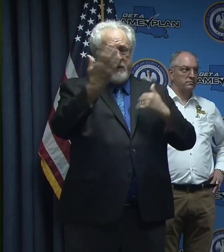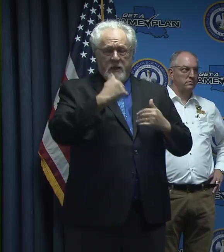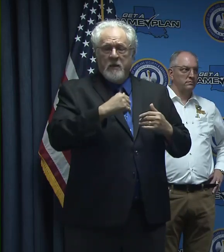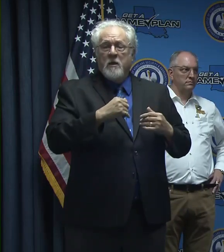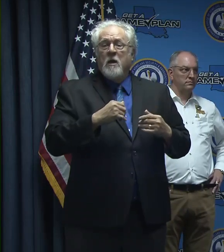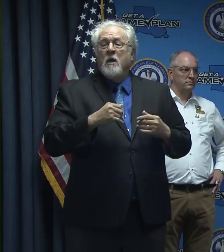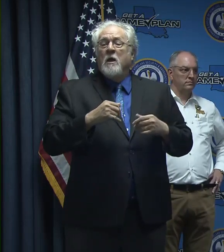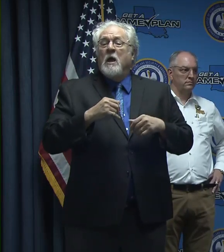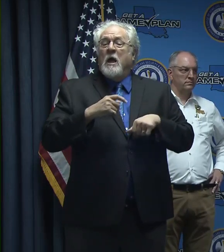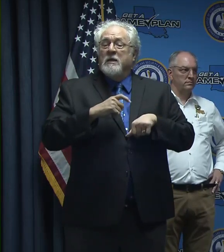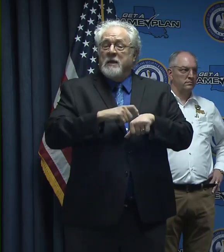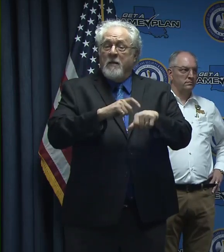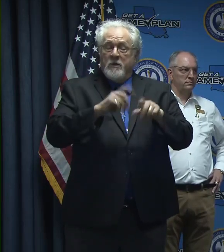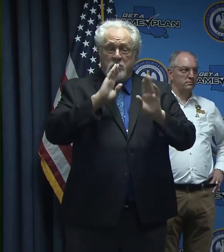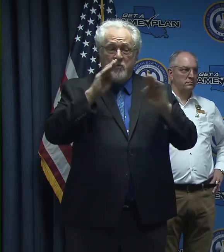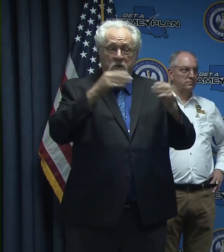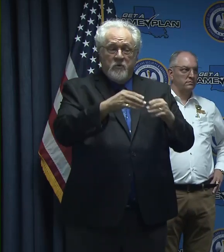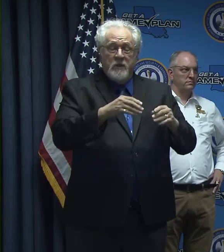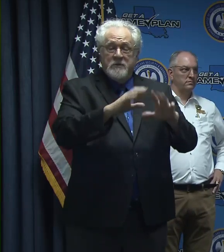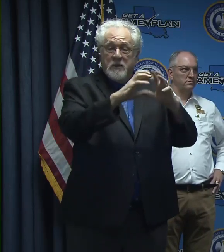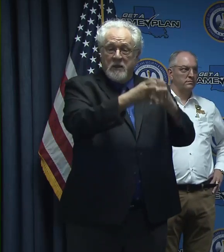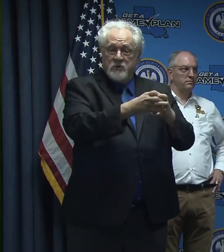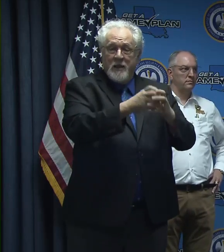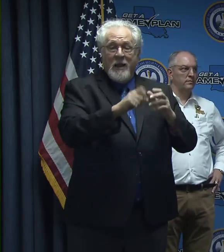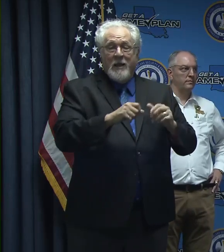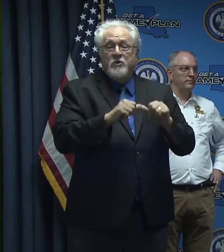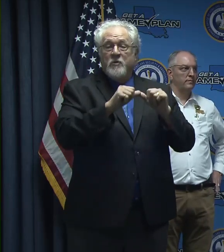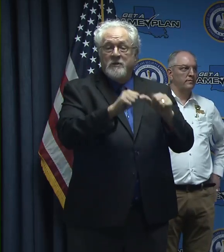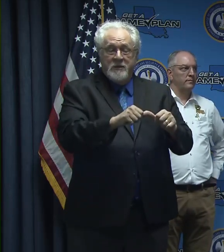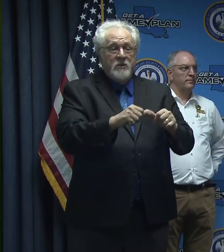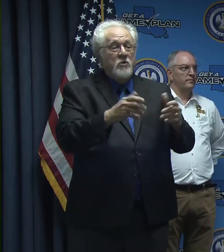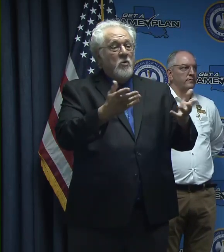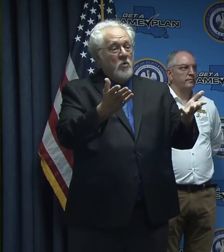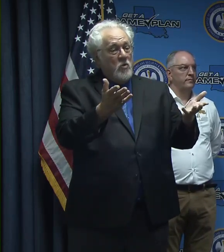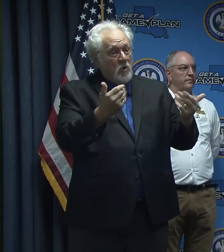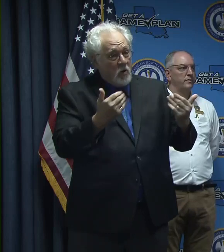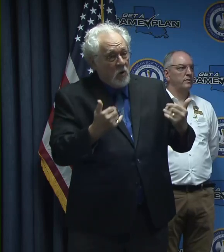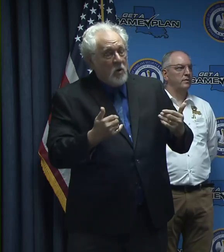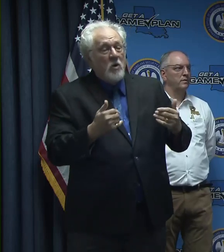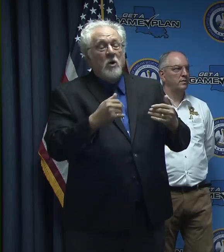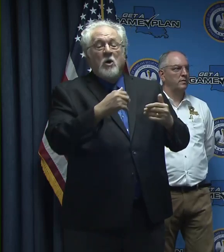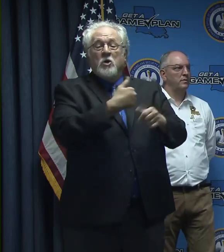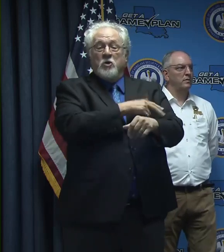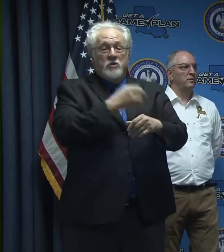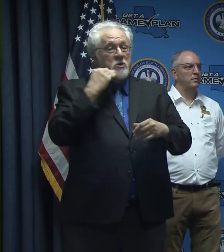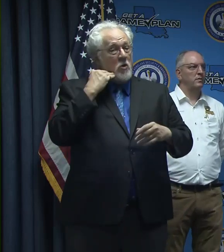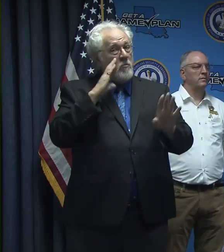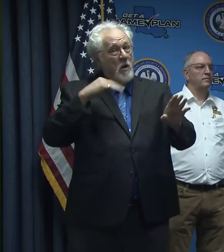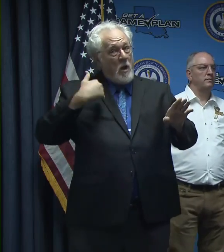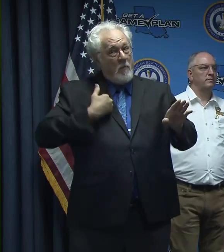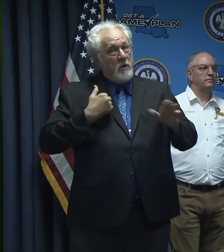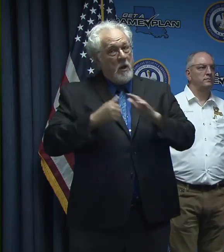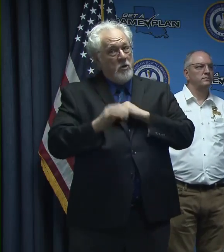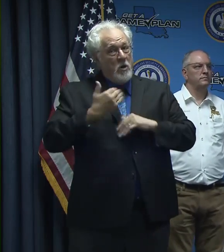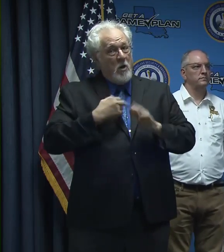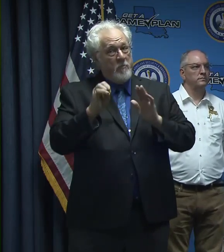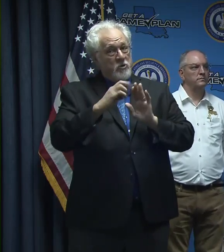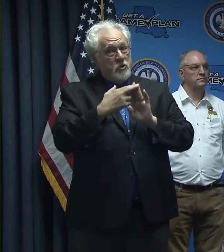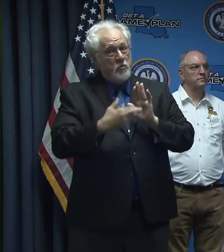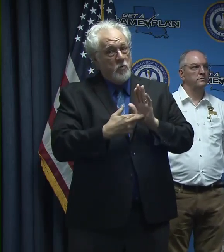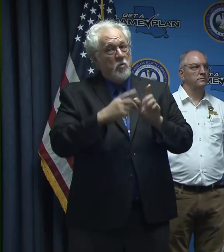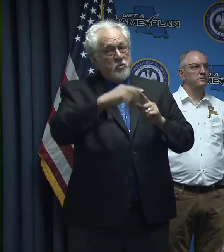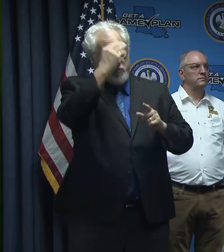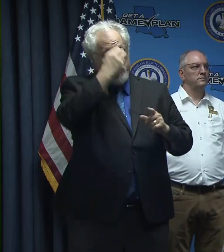to be timely in addressing clusters, we really needed to continue to encourage that nursing homes, which are obligated under our emergency rule